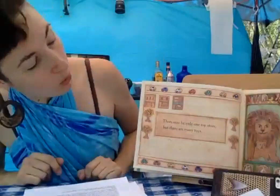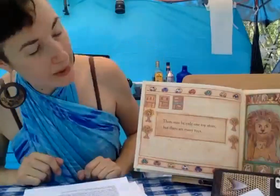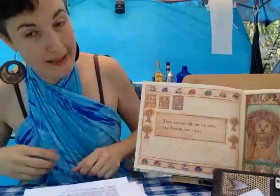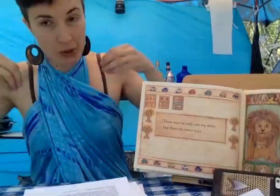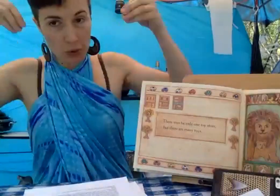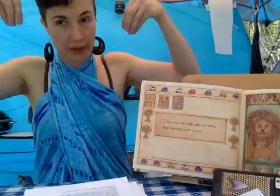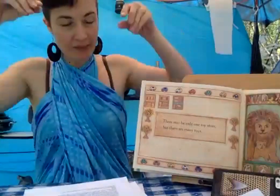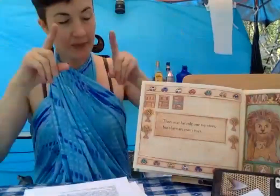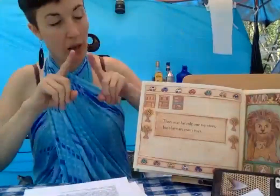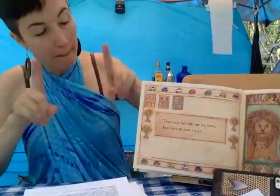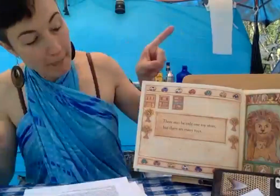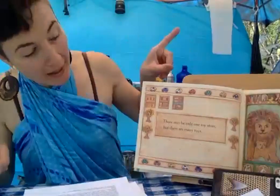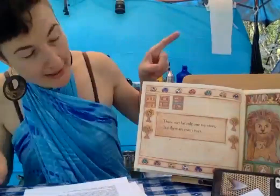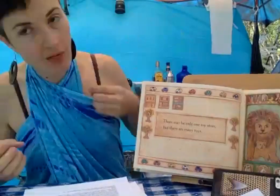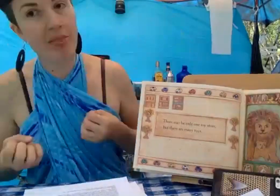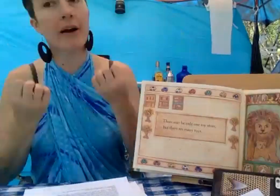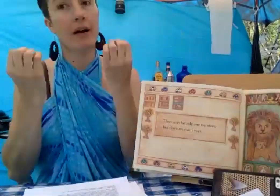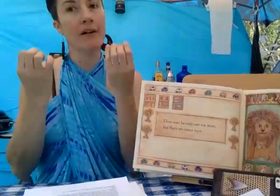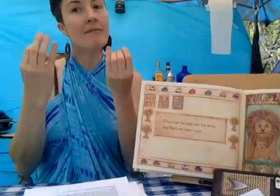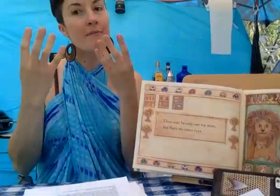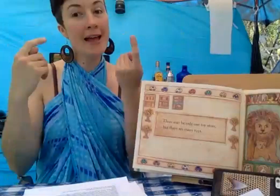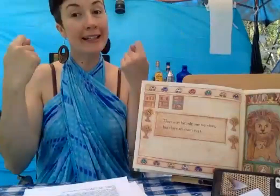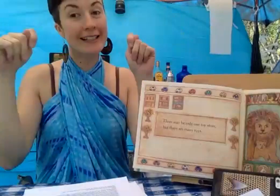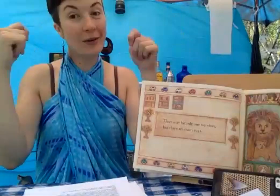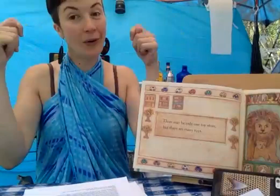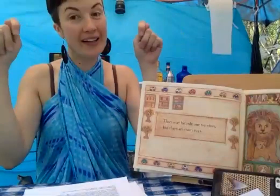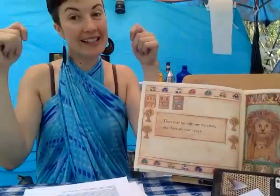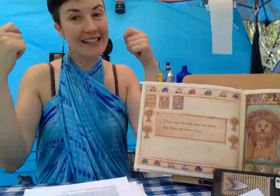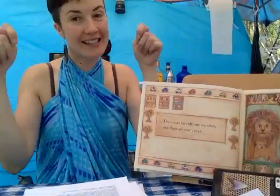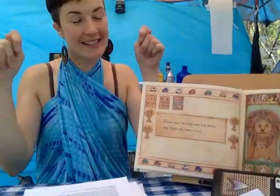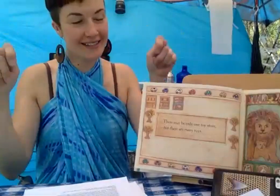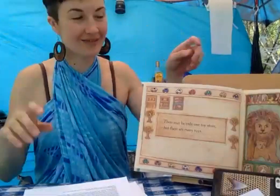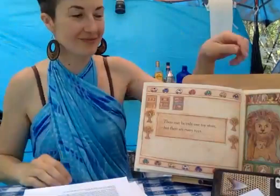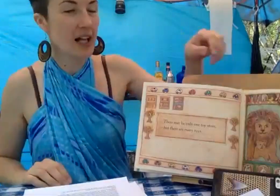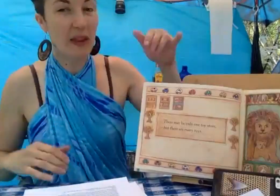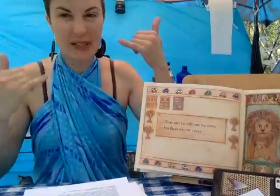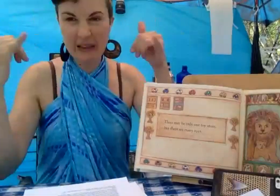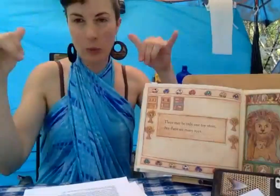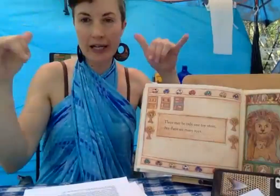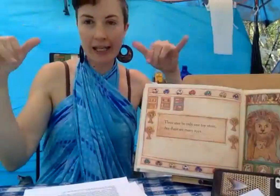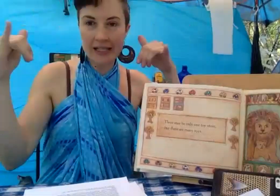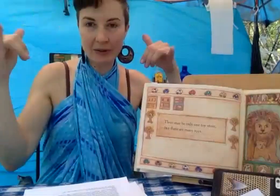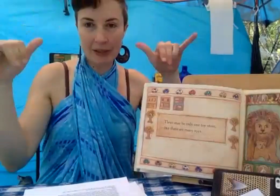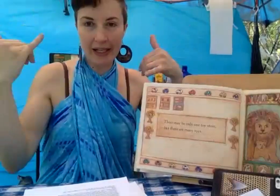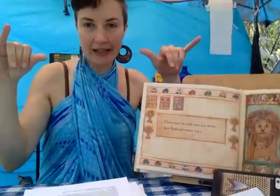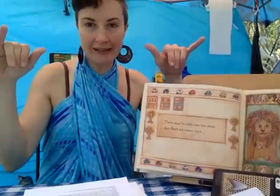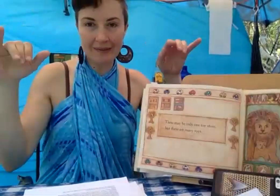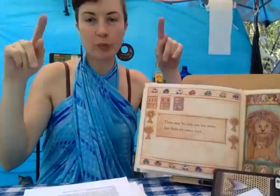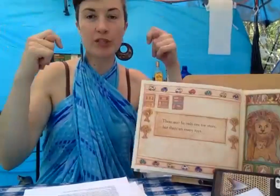toy store, but there are many toys. That was like the Y hands for play. We do